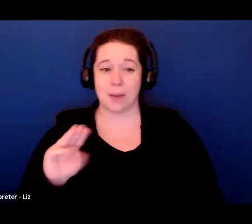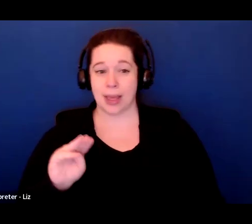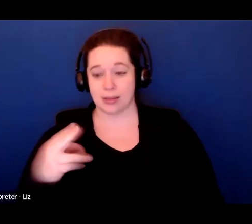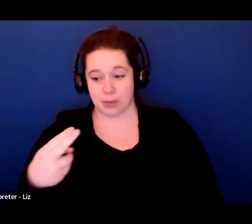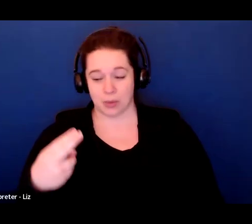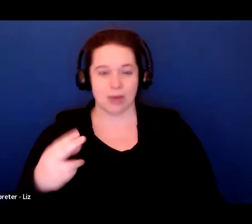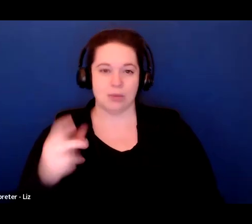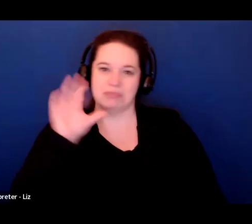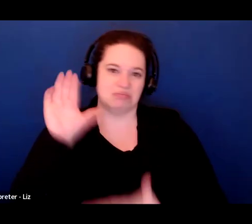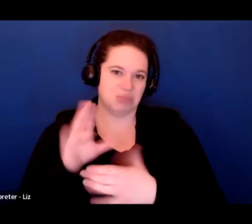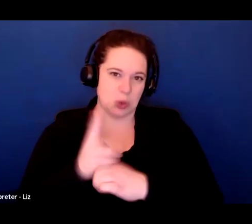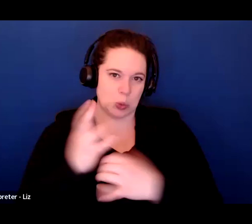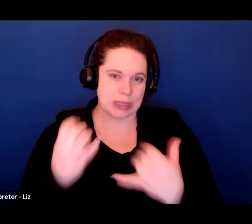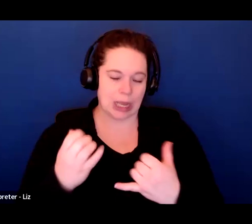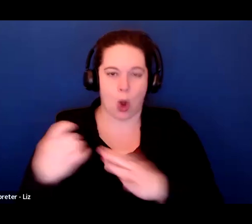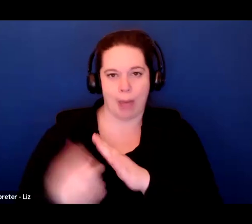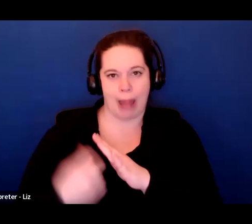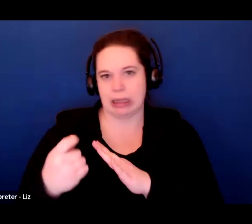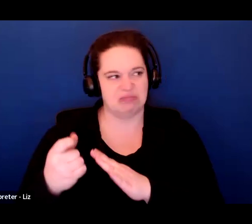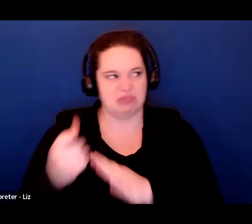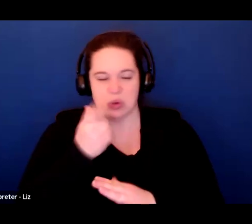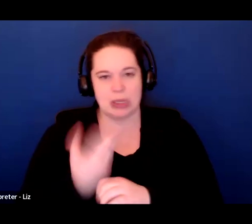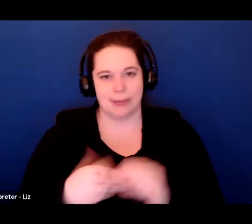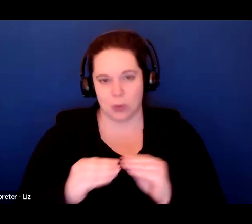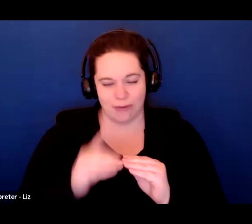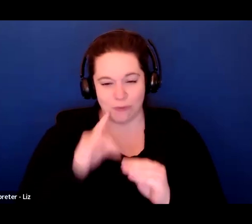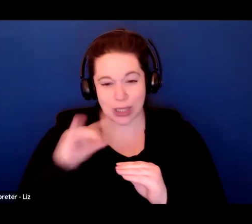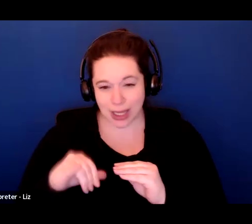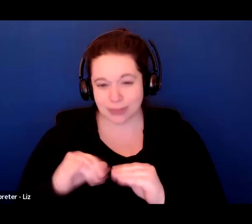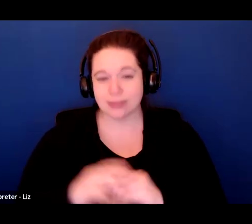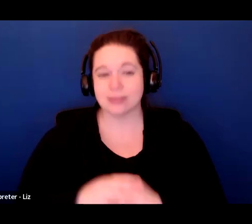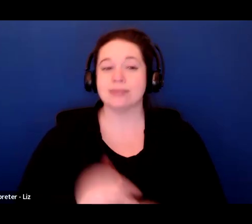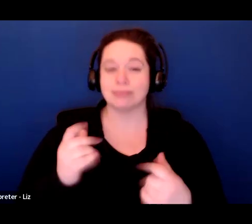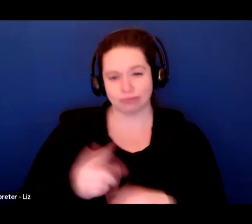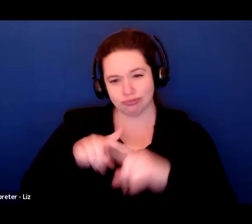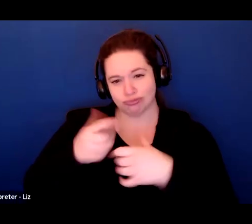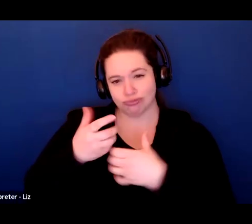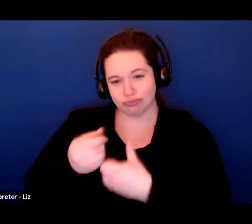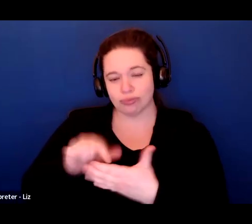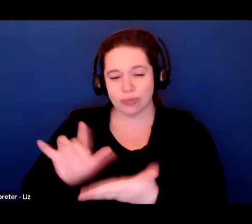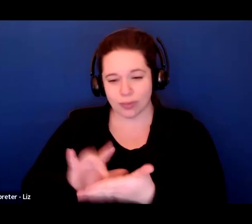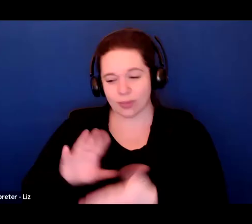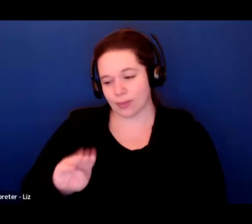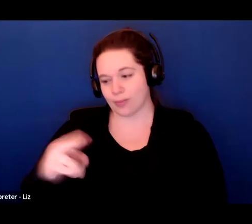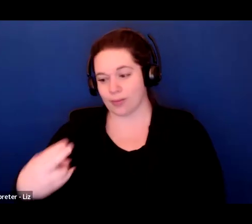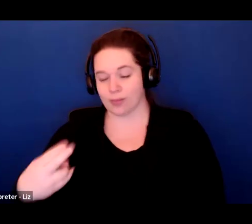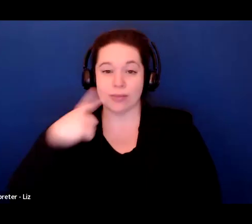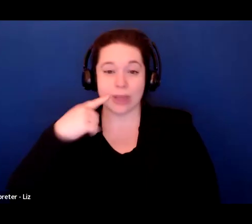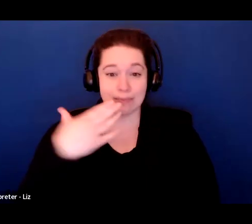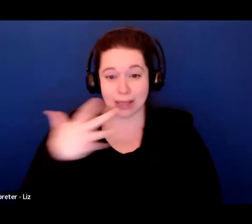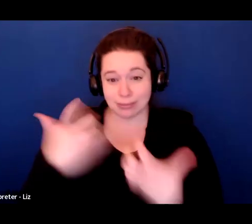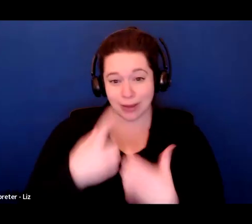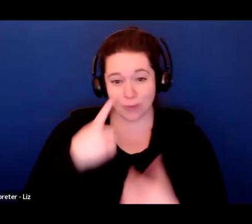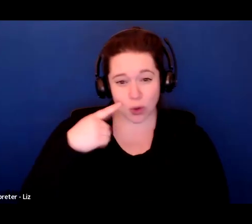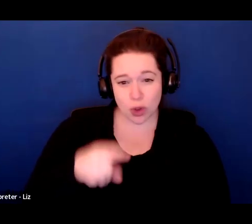anymore. So a lot of people have a lot of faith in that. Again, it might be the right thing for you. It might not